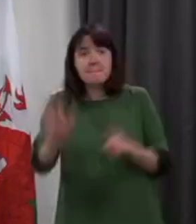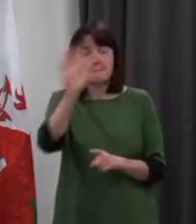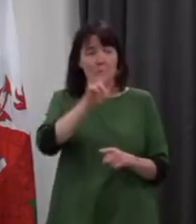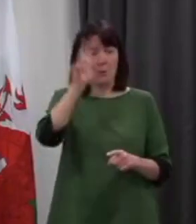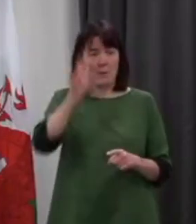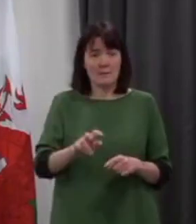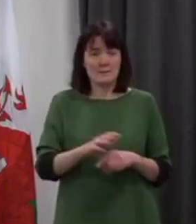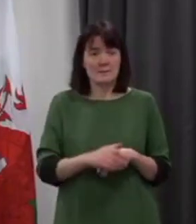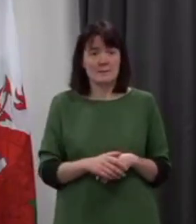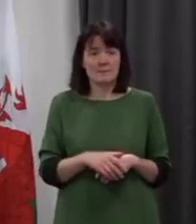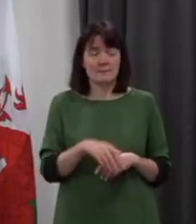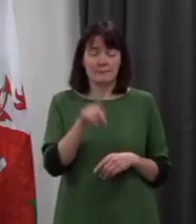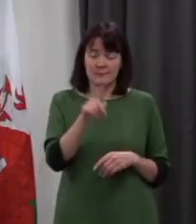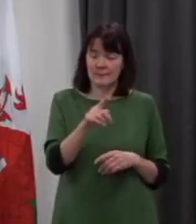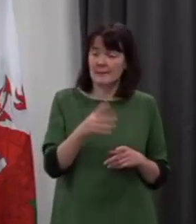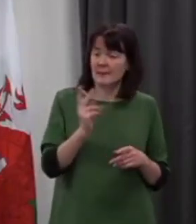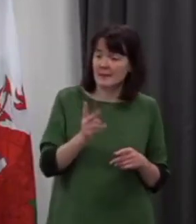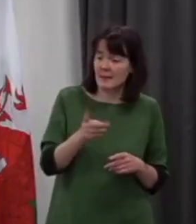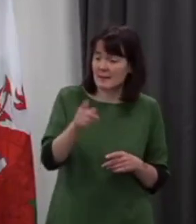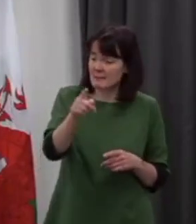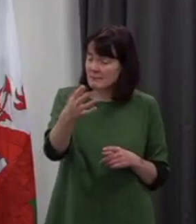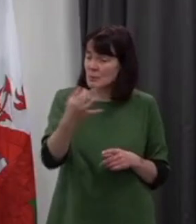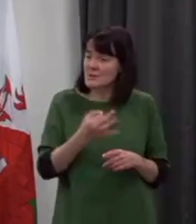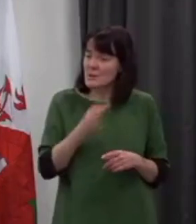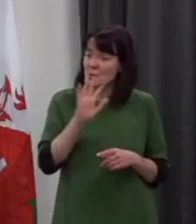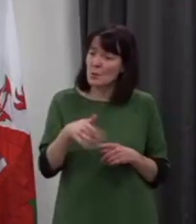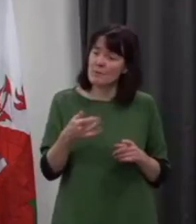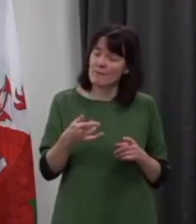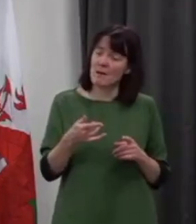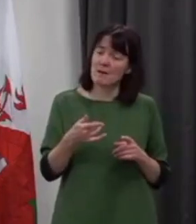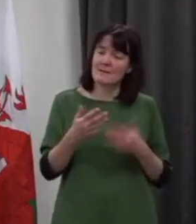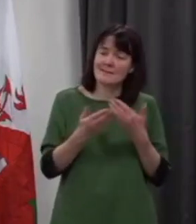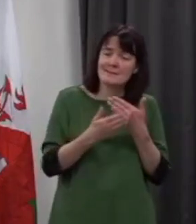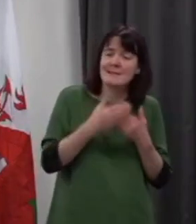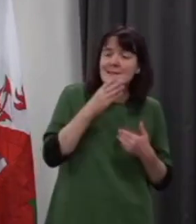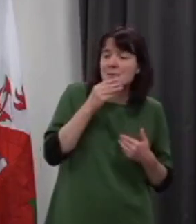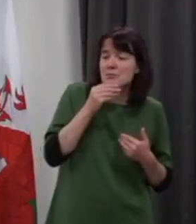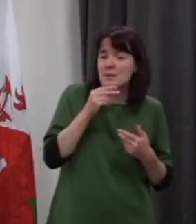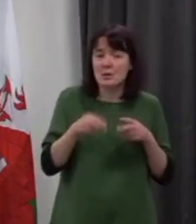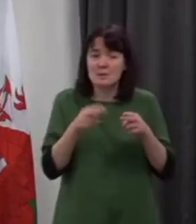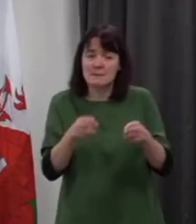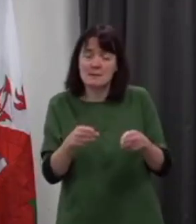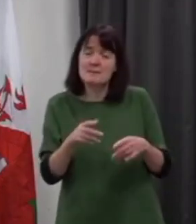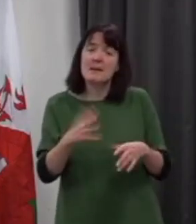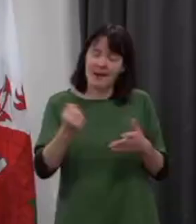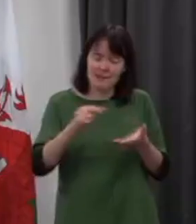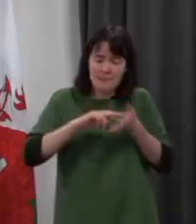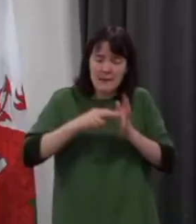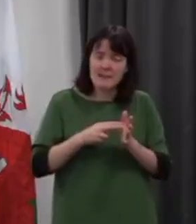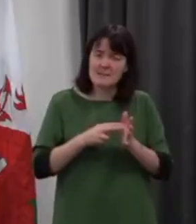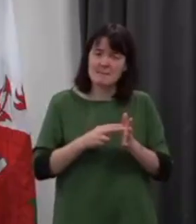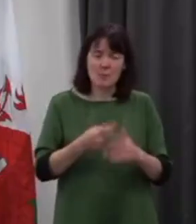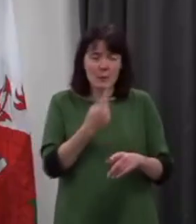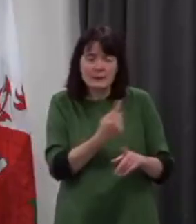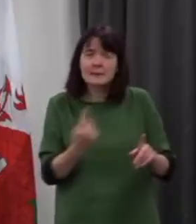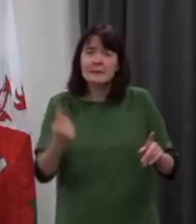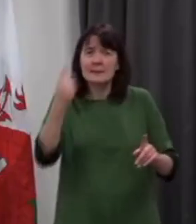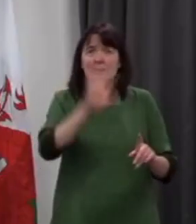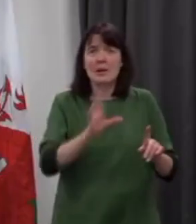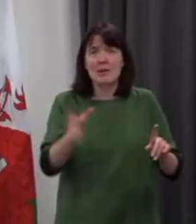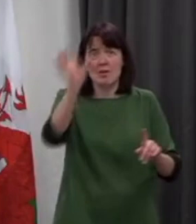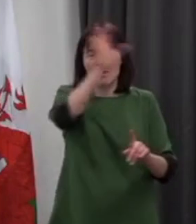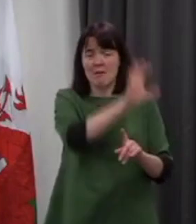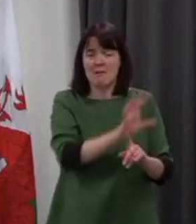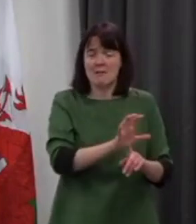Owen's question about field hospitals, when you see the plans that exist in every part of Wales, there is no prospect of